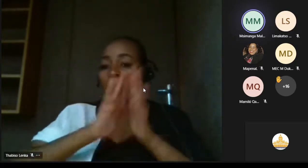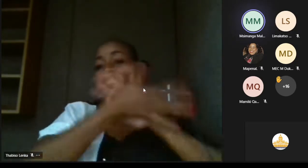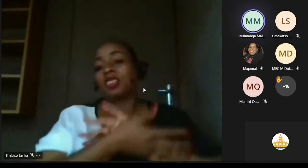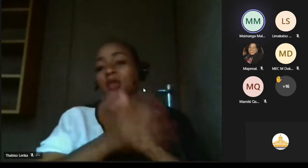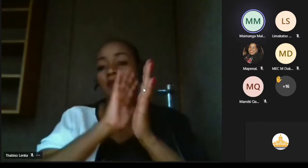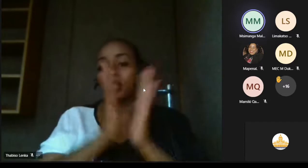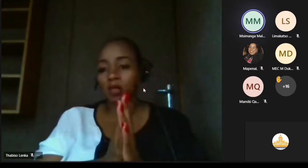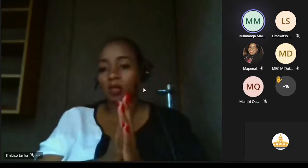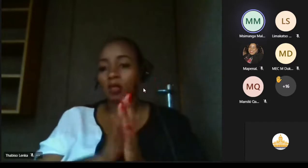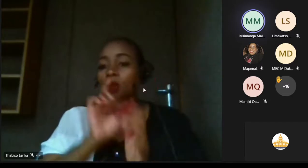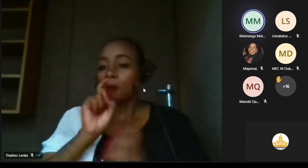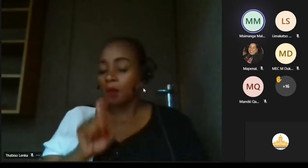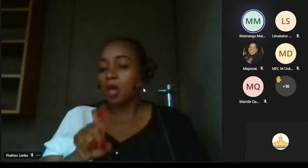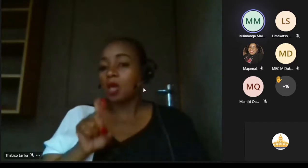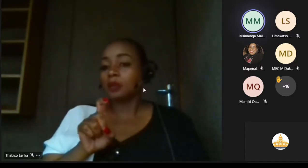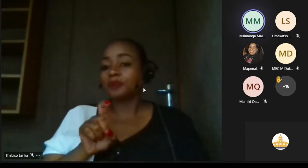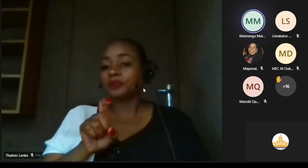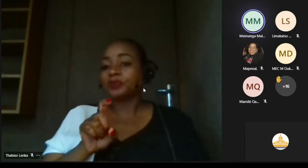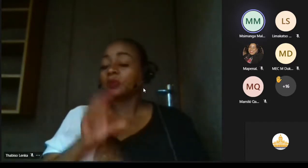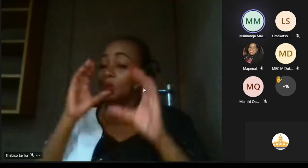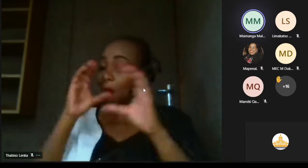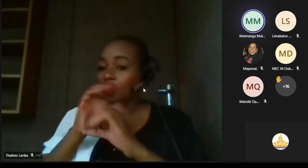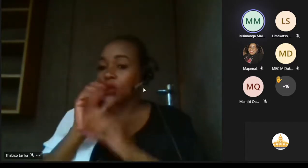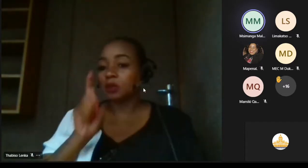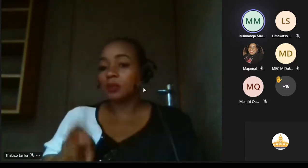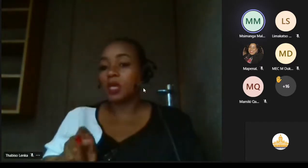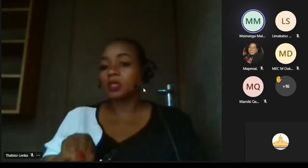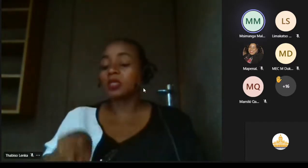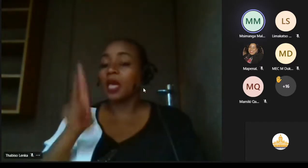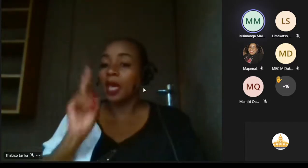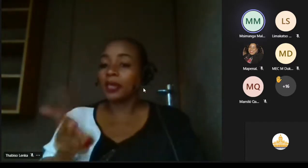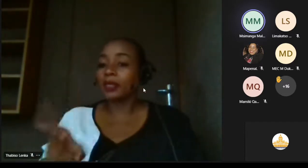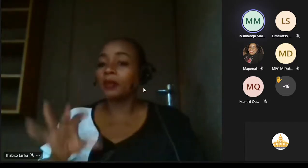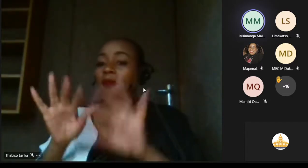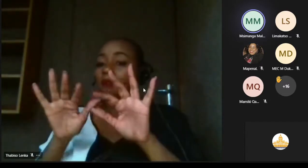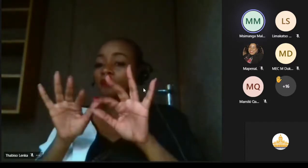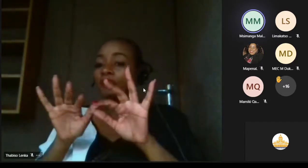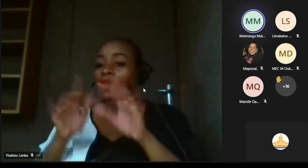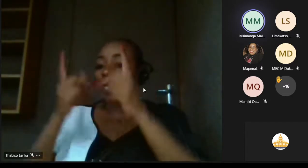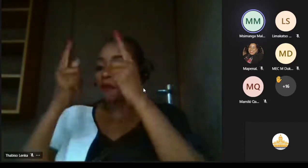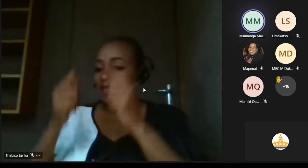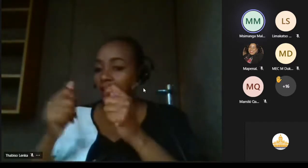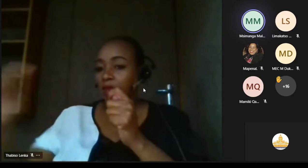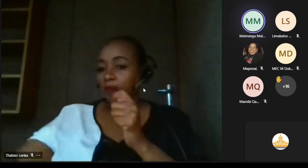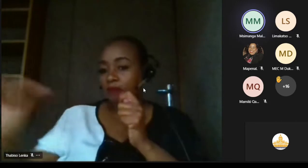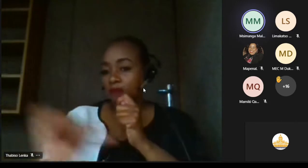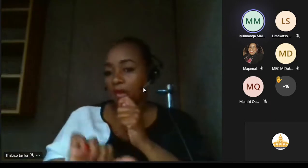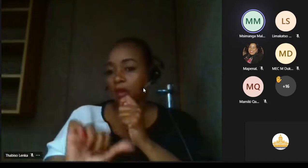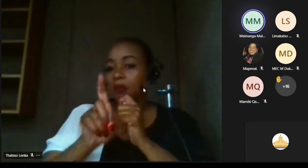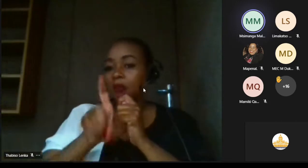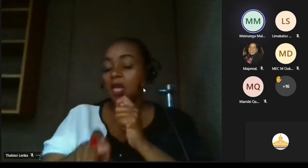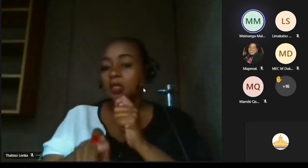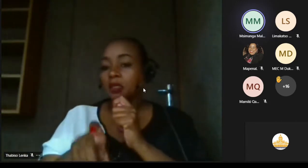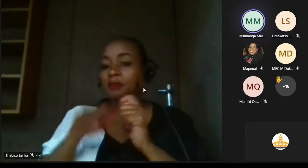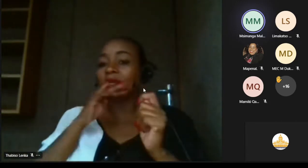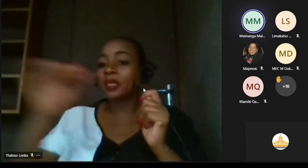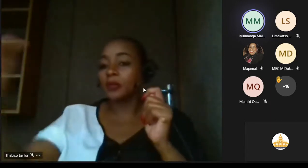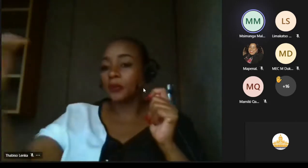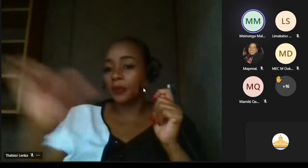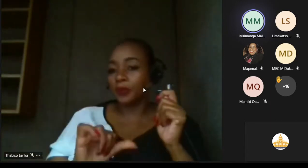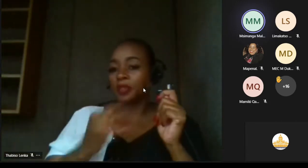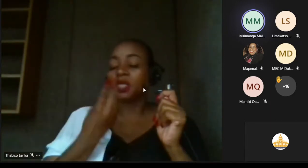ka ditlholeleng mare e nngwe gape re e bonang ditšhelete di kgutlela morago ha di tlameha go khutlela morao ha di kgone go khutlela morao se